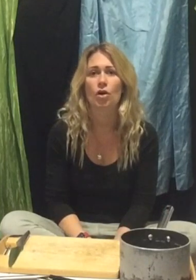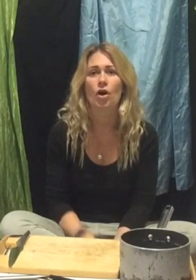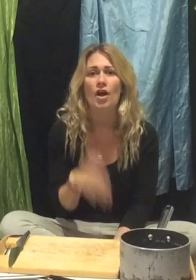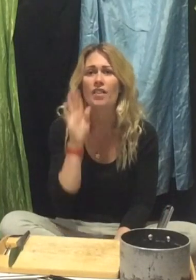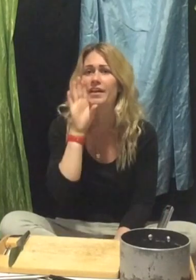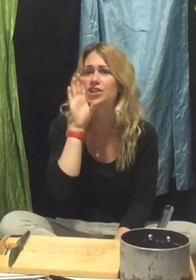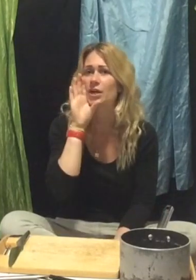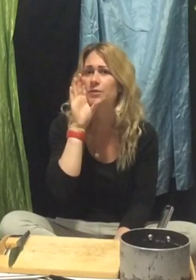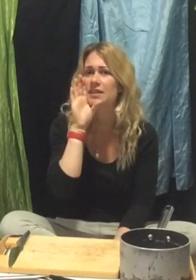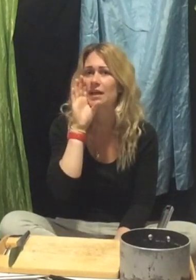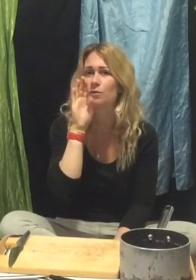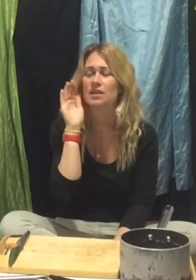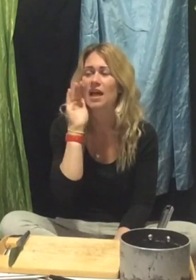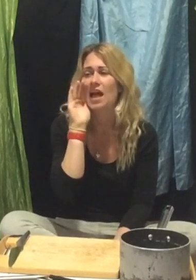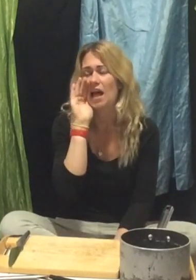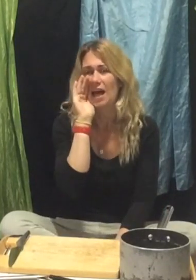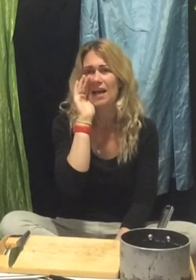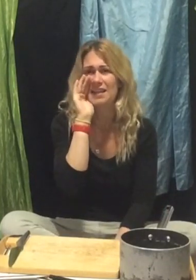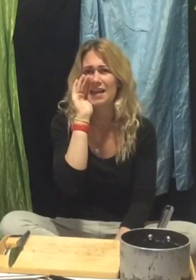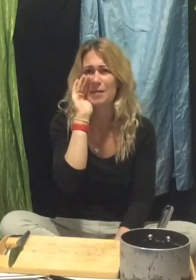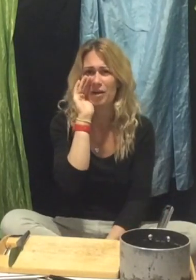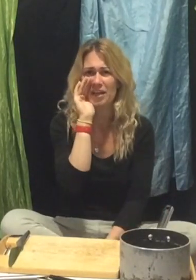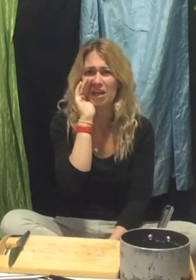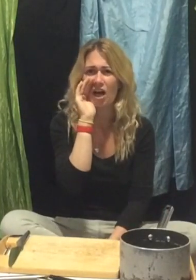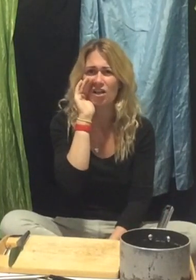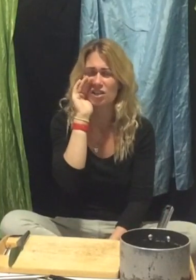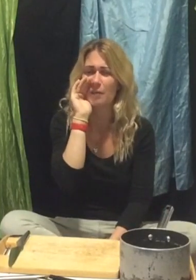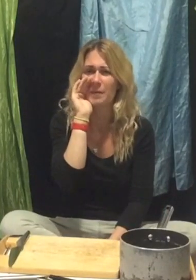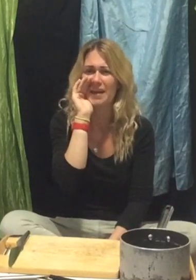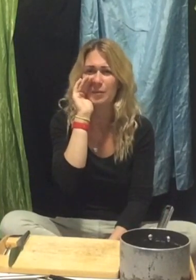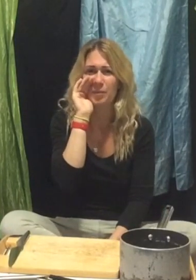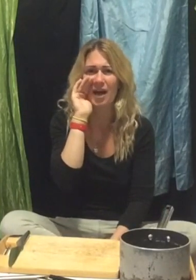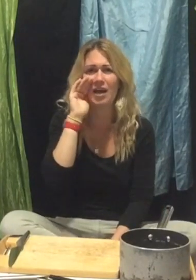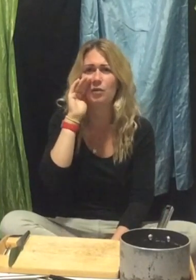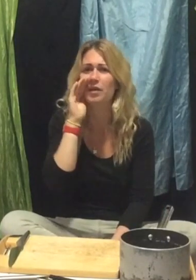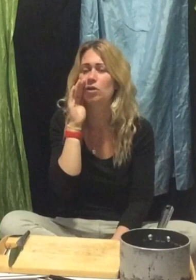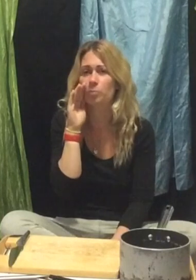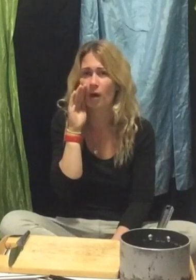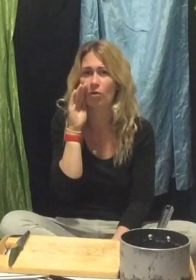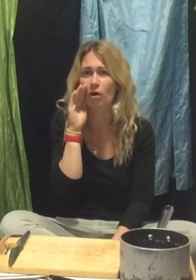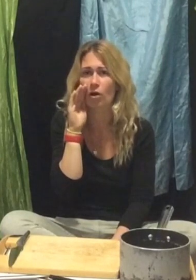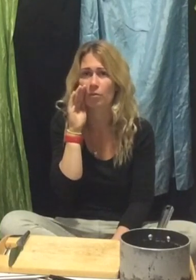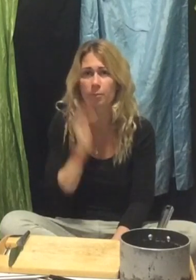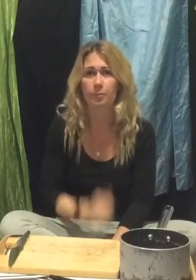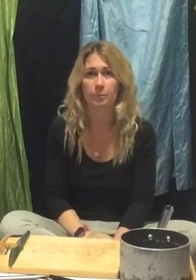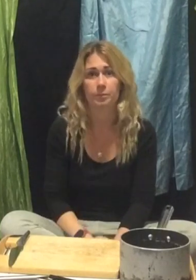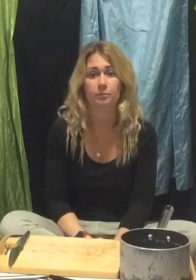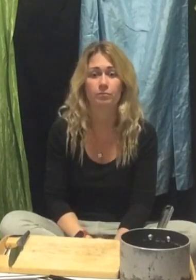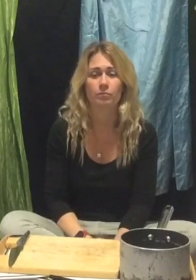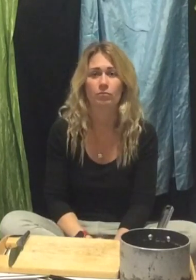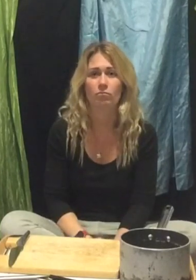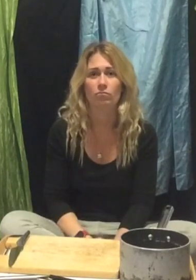So they shouted out, has anybody got a big pan we could borrow?